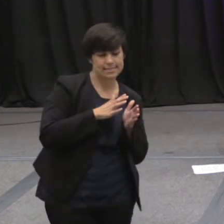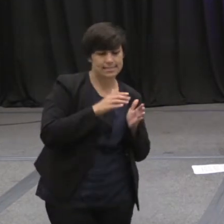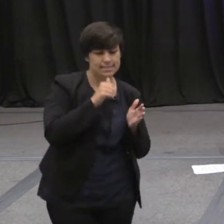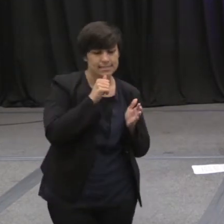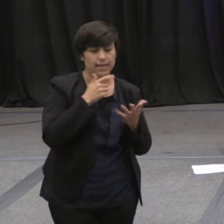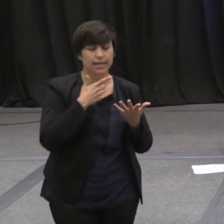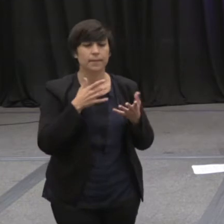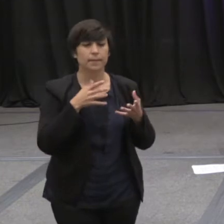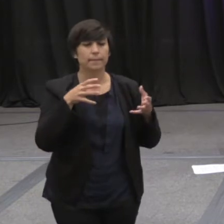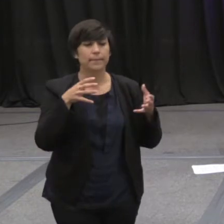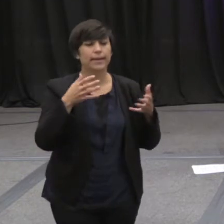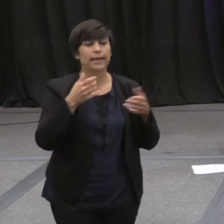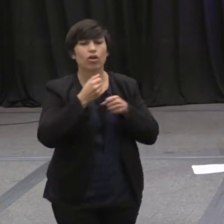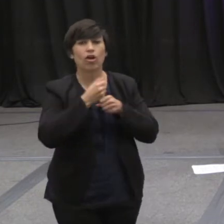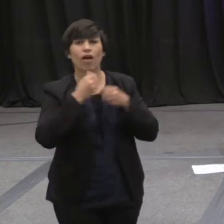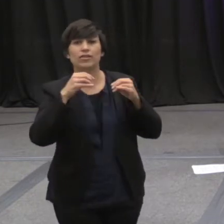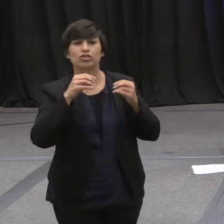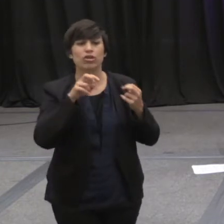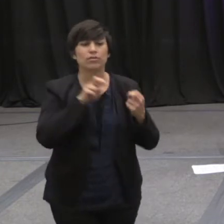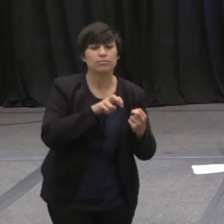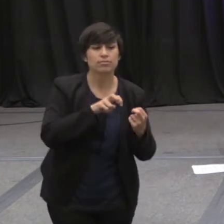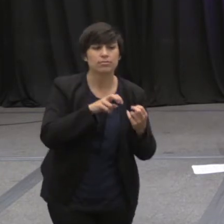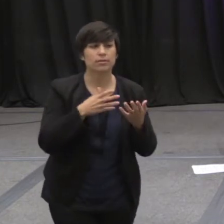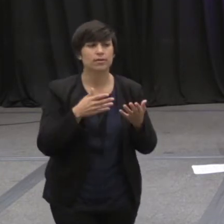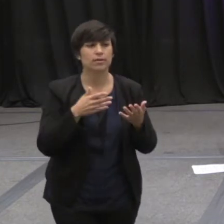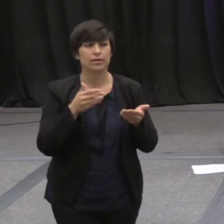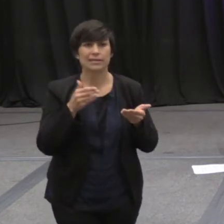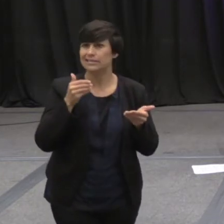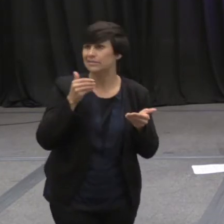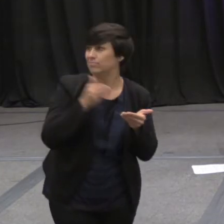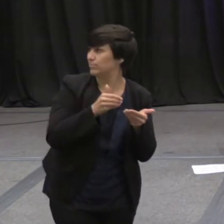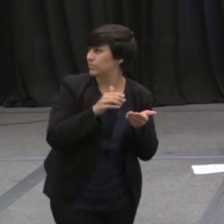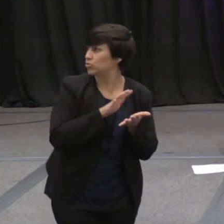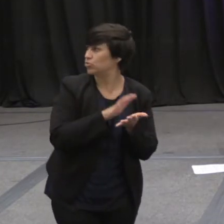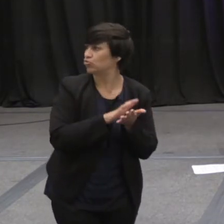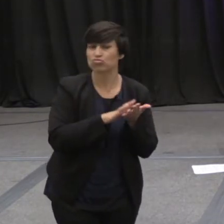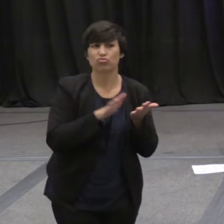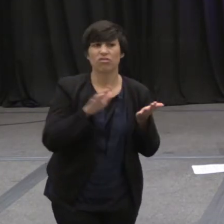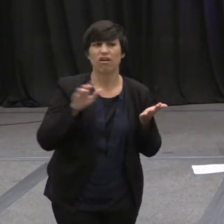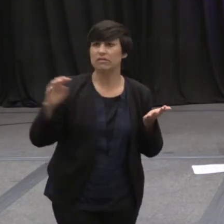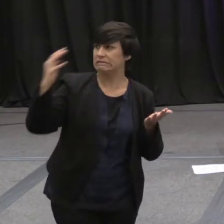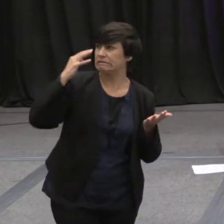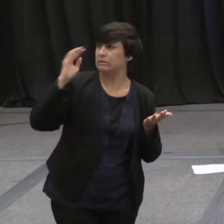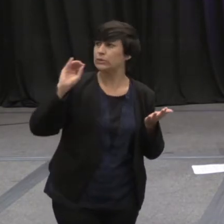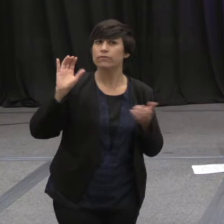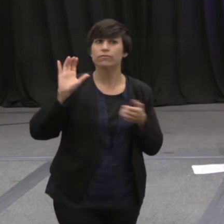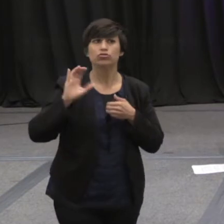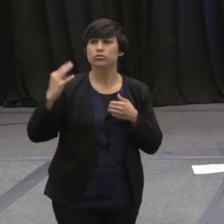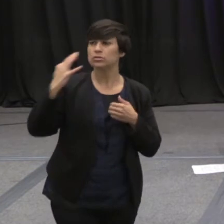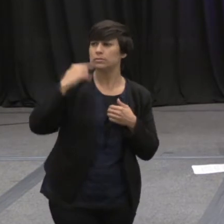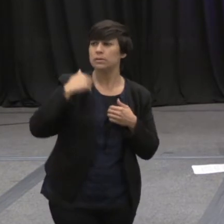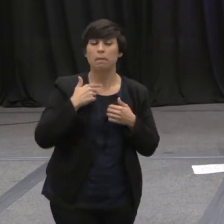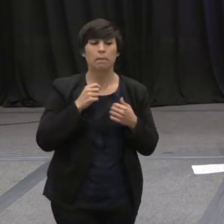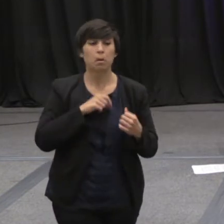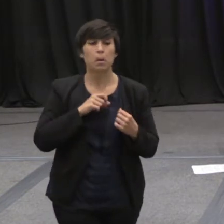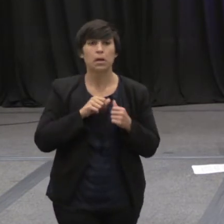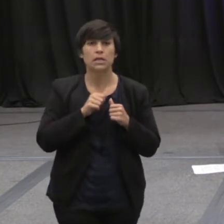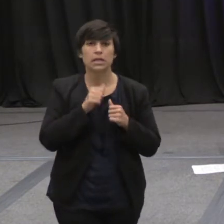coffee shops near school where we don't think anyone else is going to be in, through text messages.